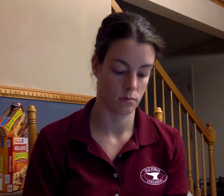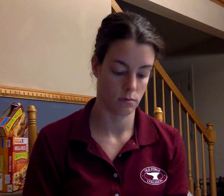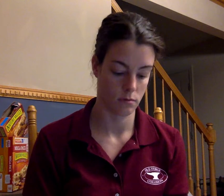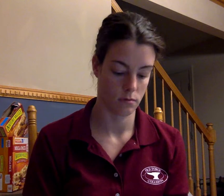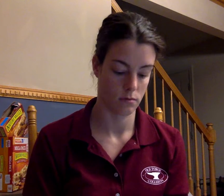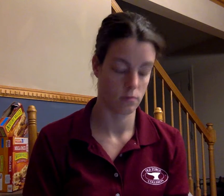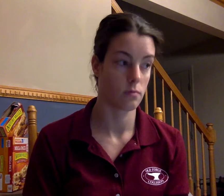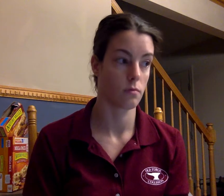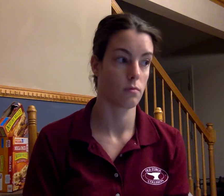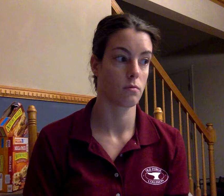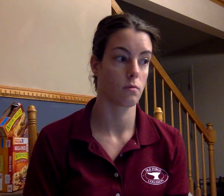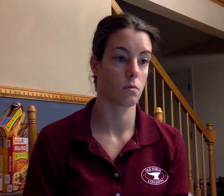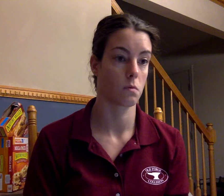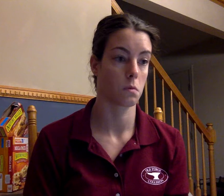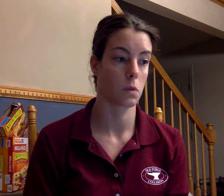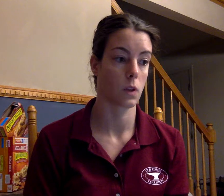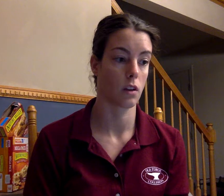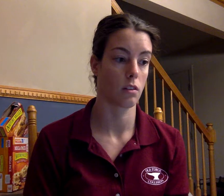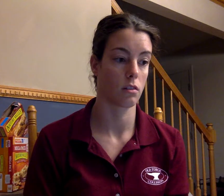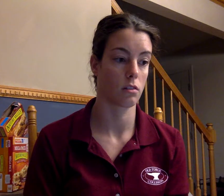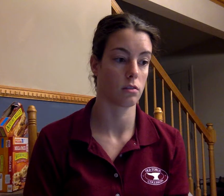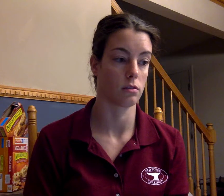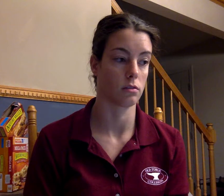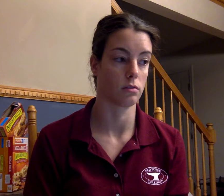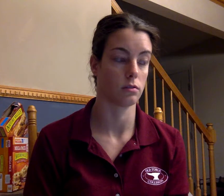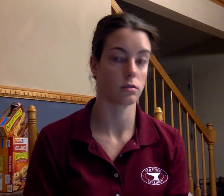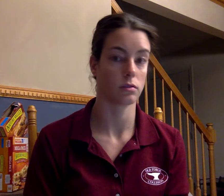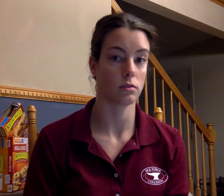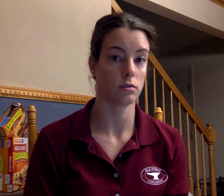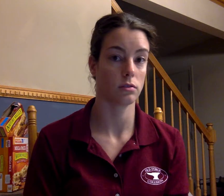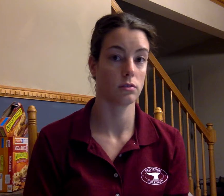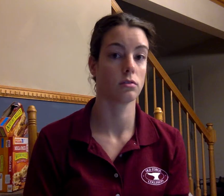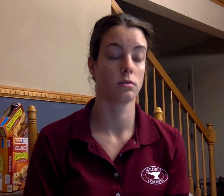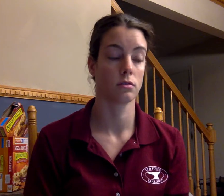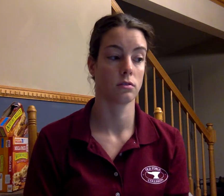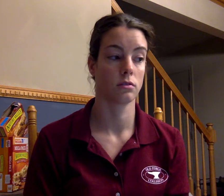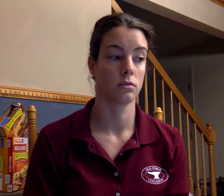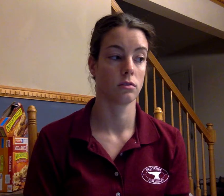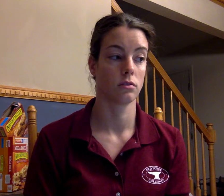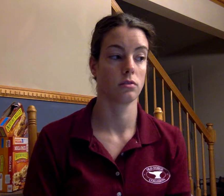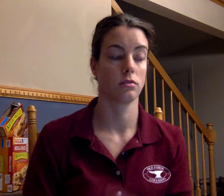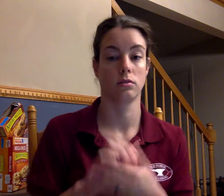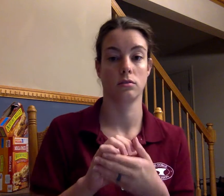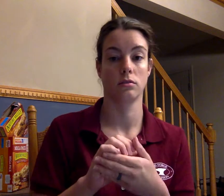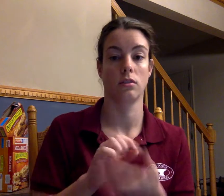they see fit or sees if there's any inaccuracies in the story.